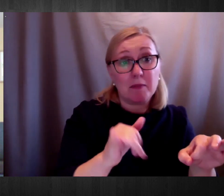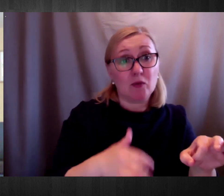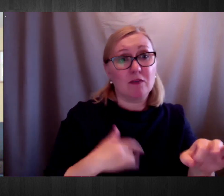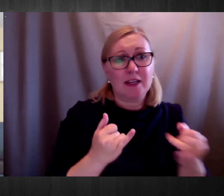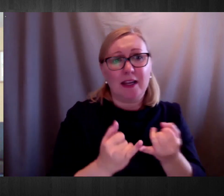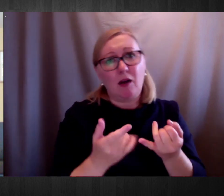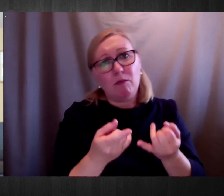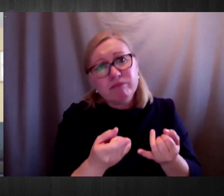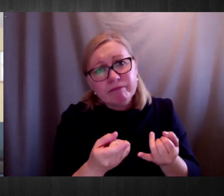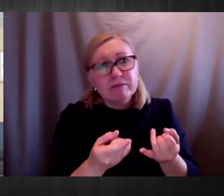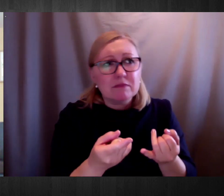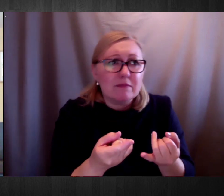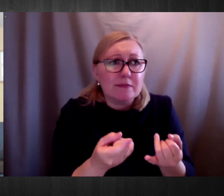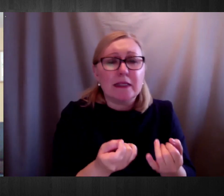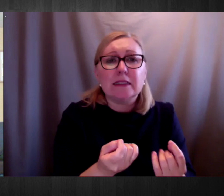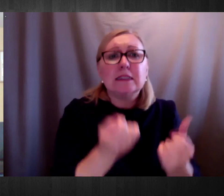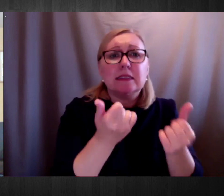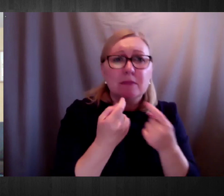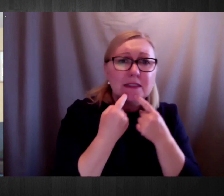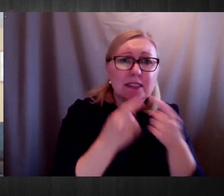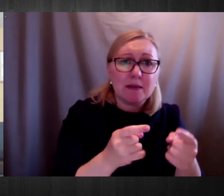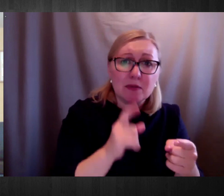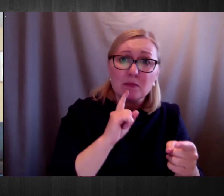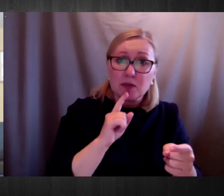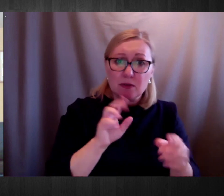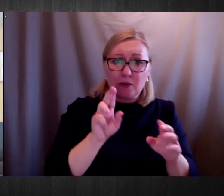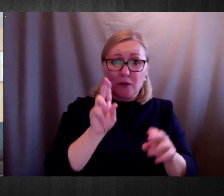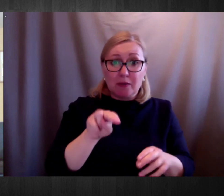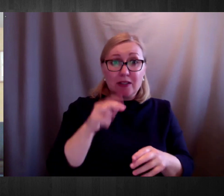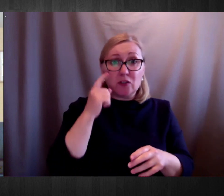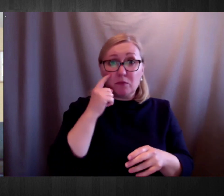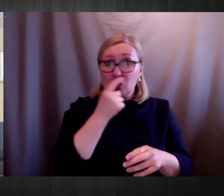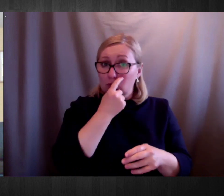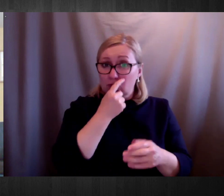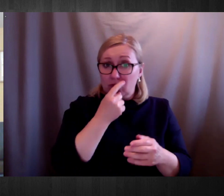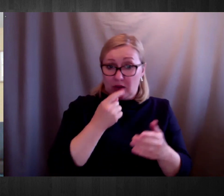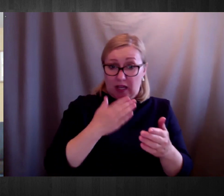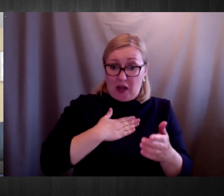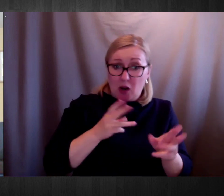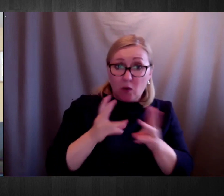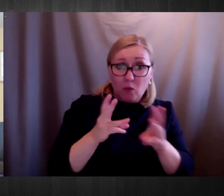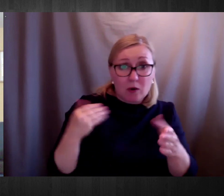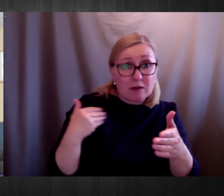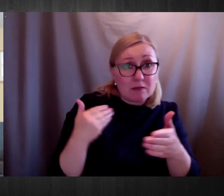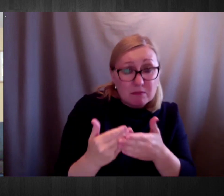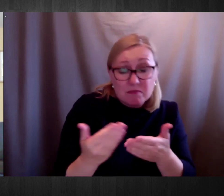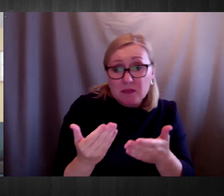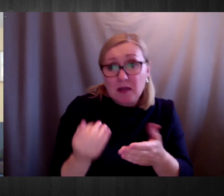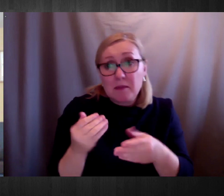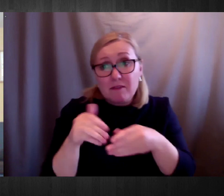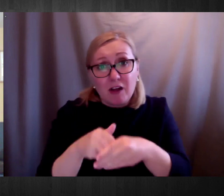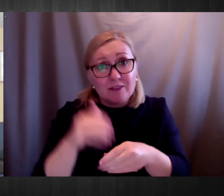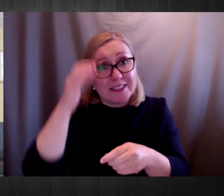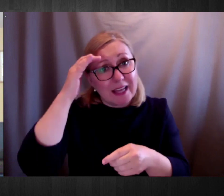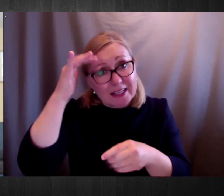all our work and all that to the social model. So we don't say. as an academic in Saint